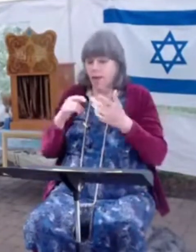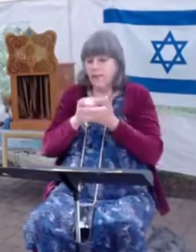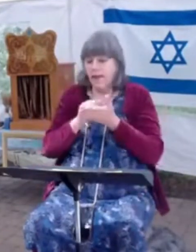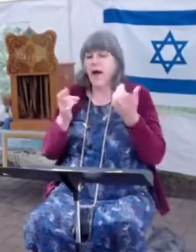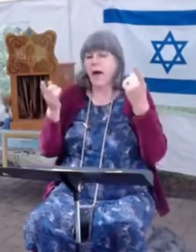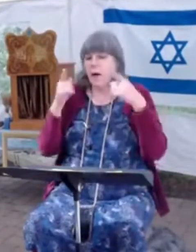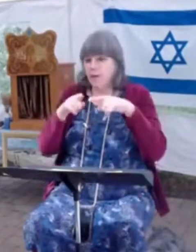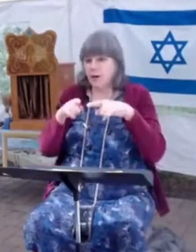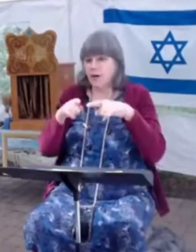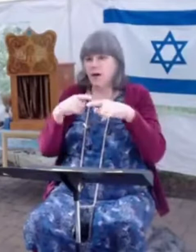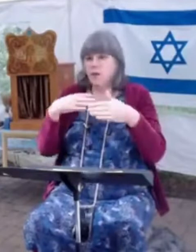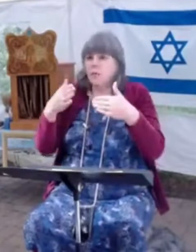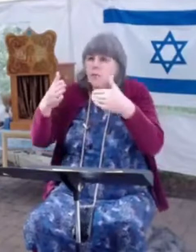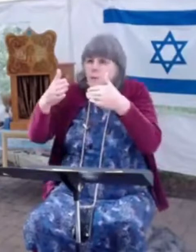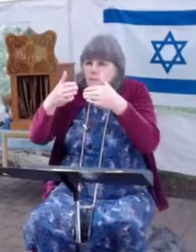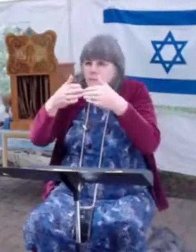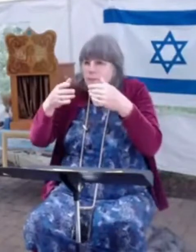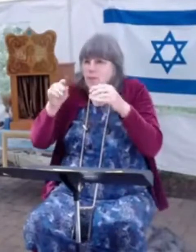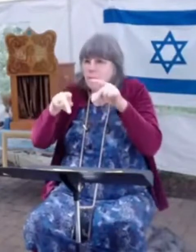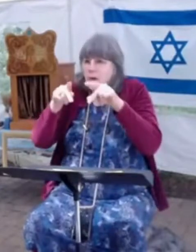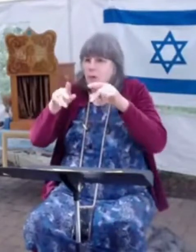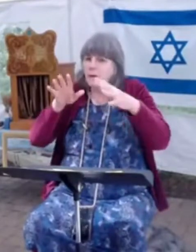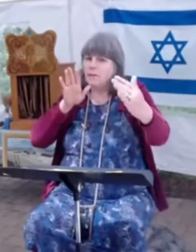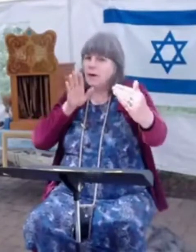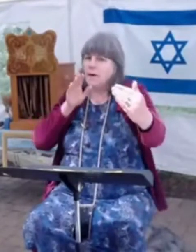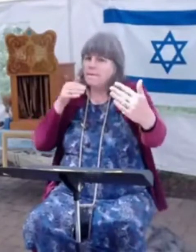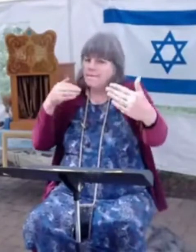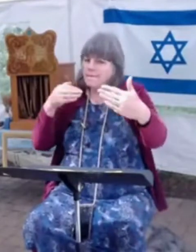and the people.